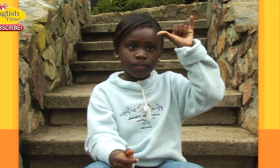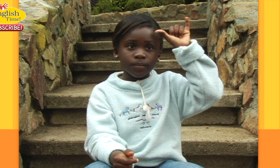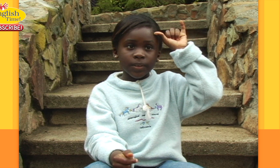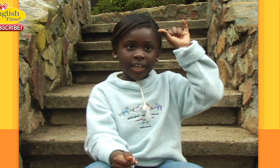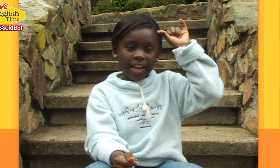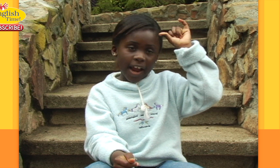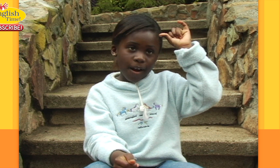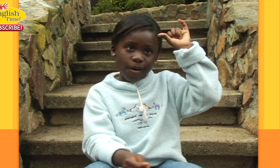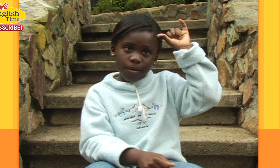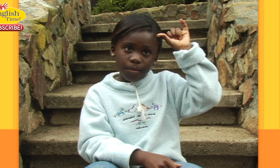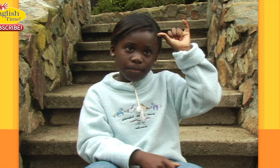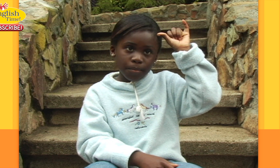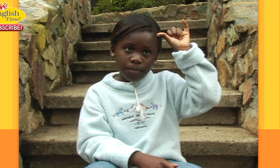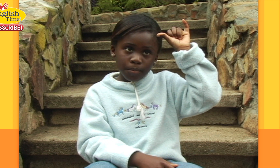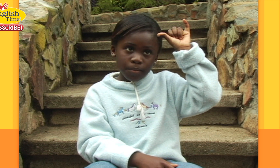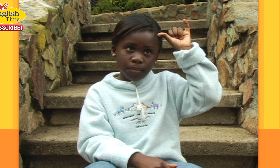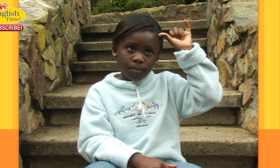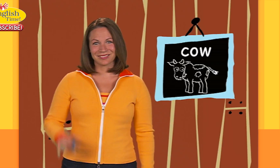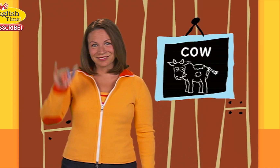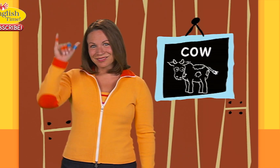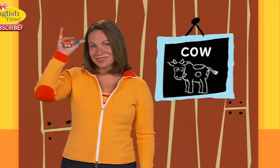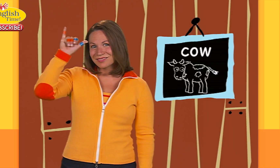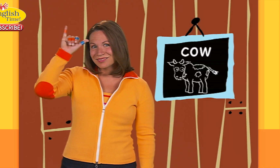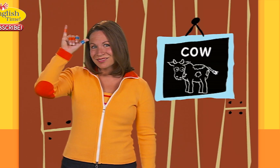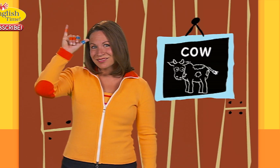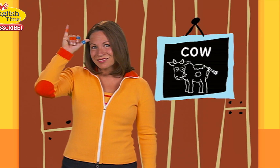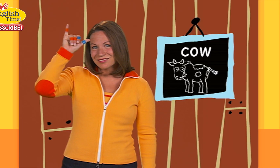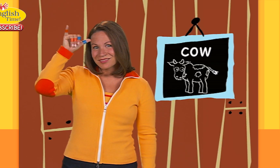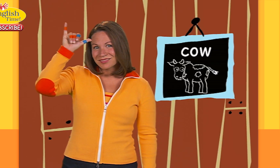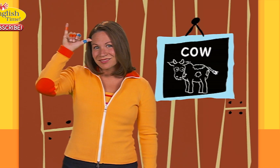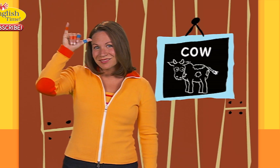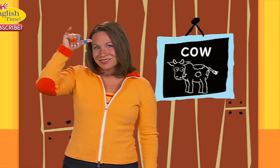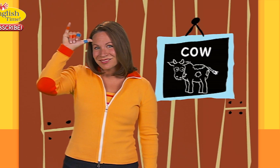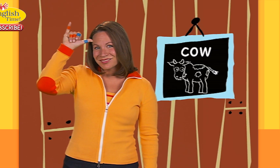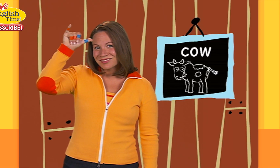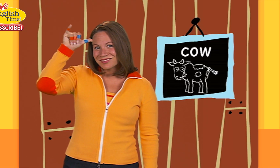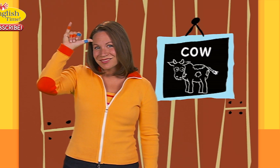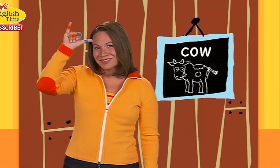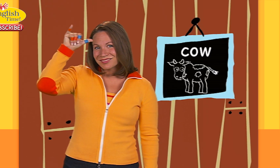Make the cow's little horn. Sign cow.